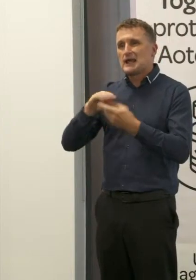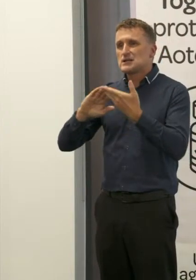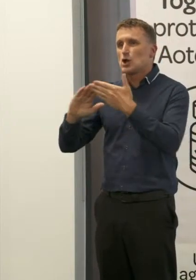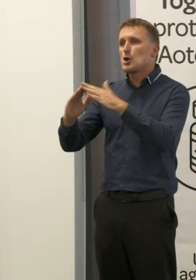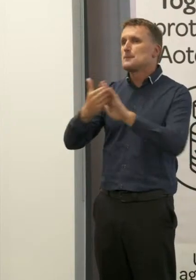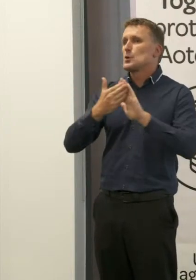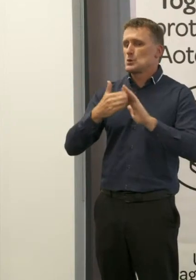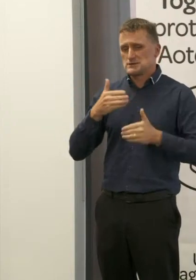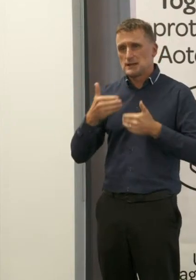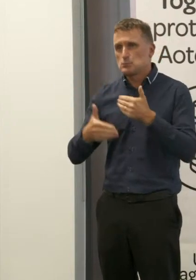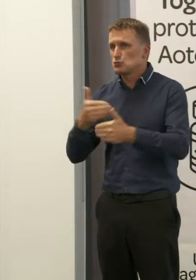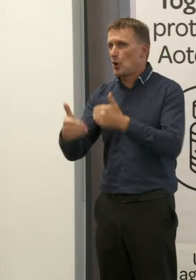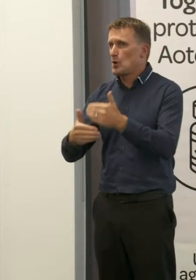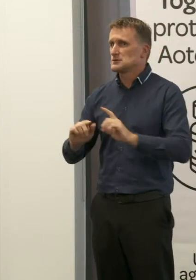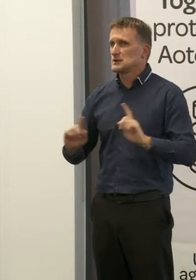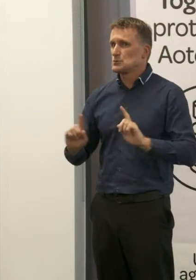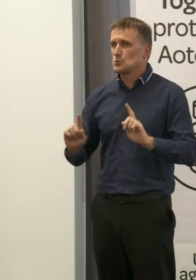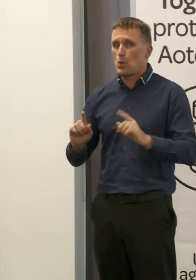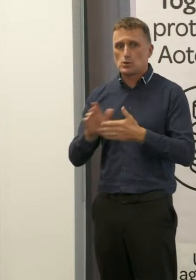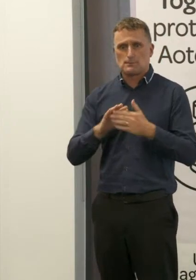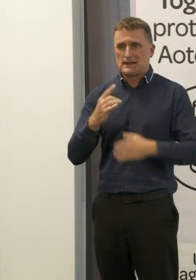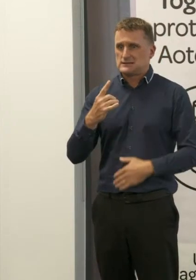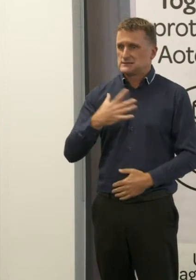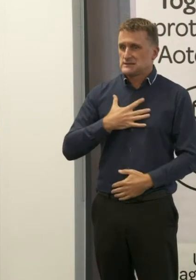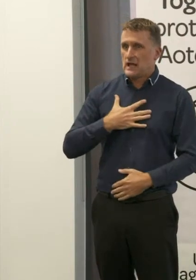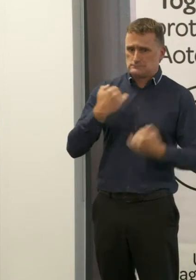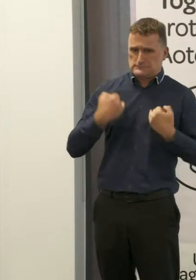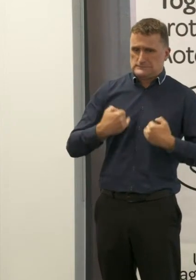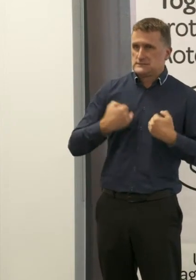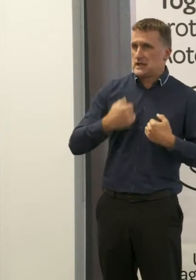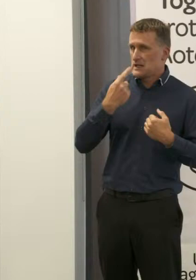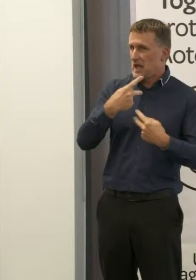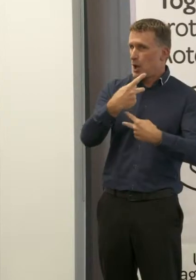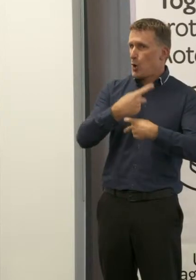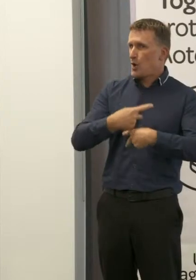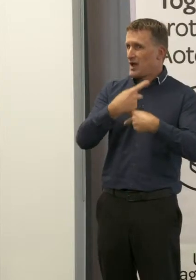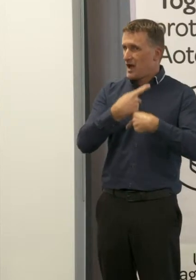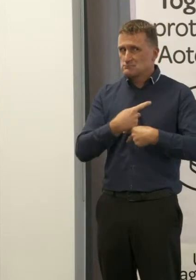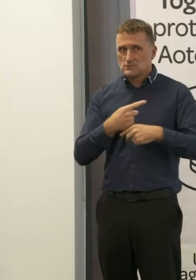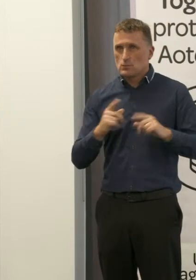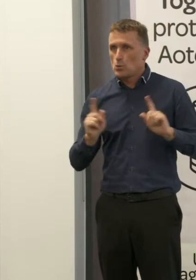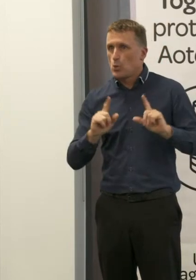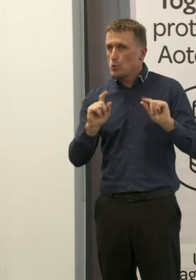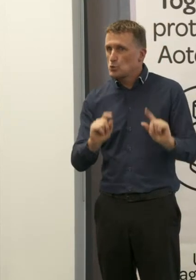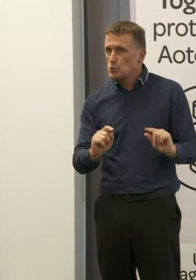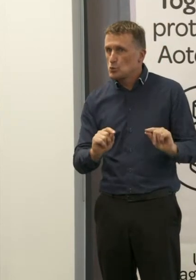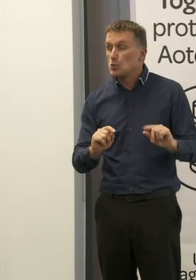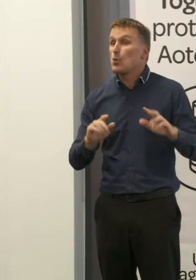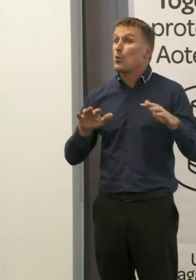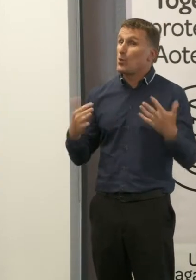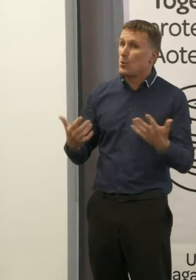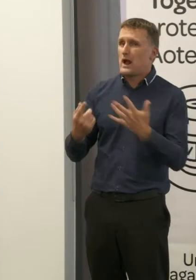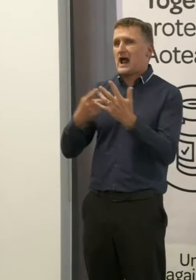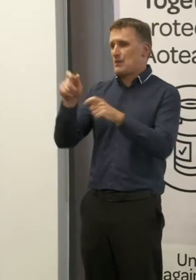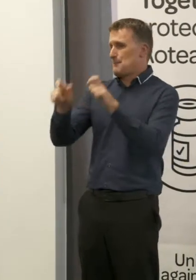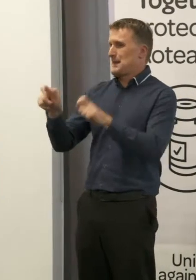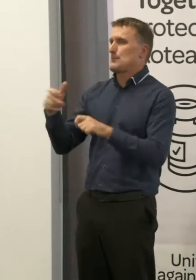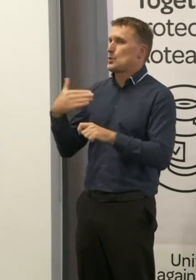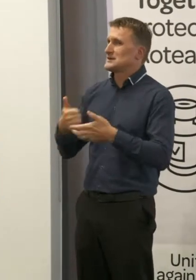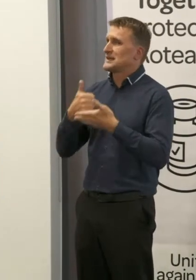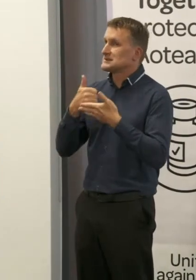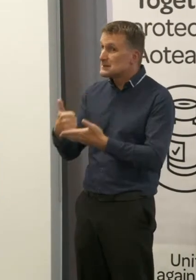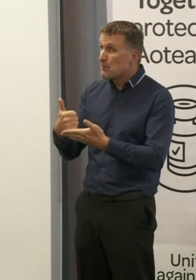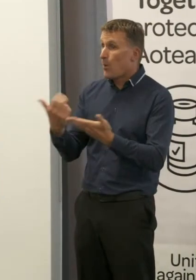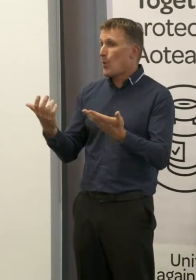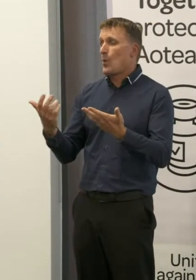like for someone who's able to look after themselves and what that looks like for someone who will require a degree of support from either the health system or our